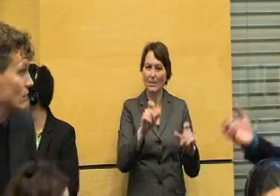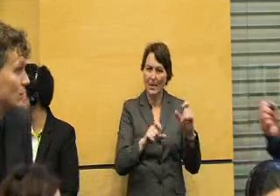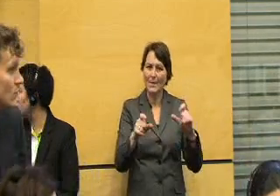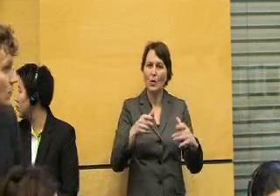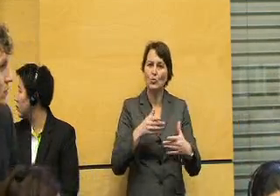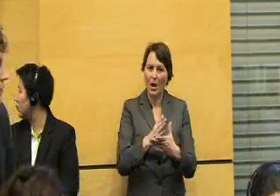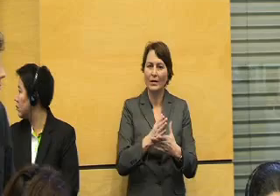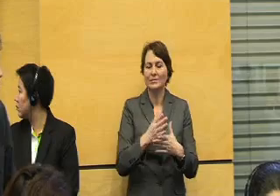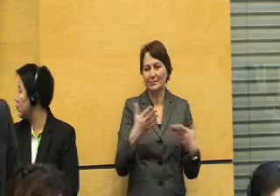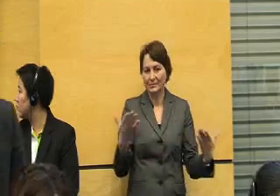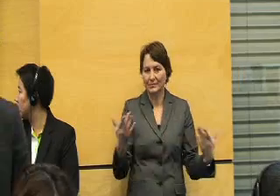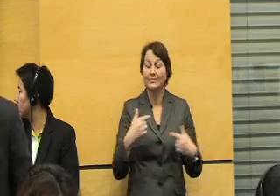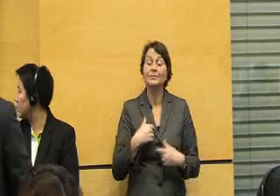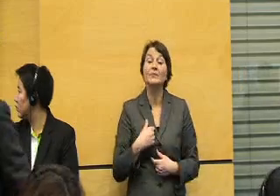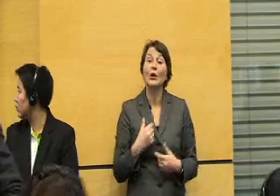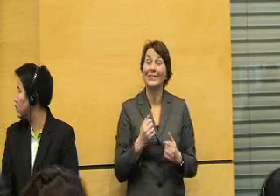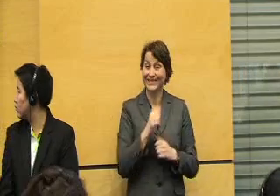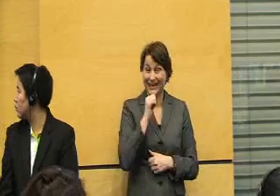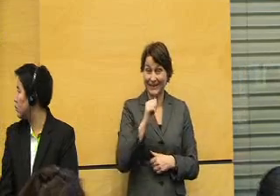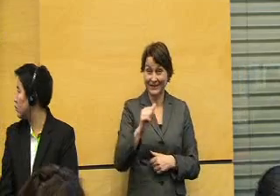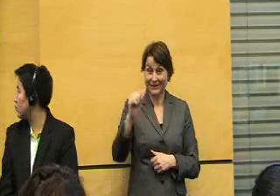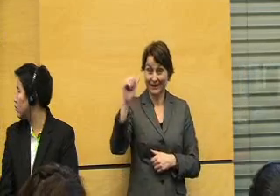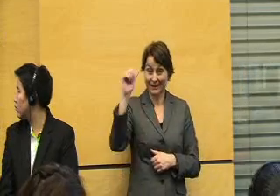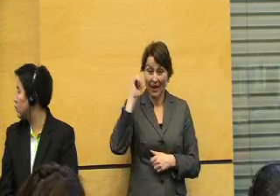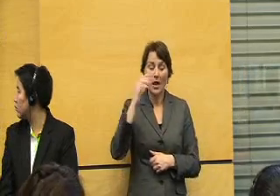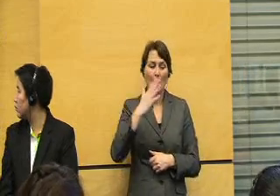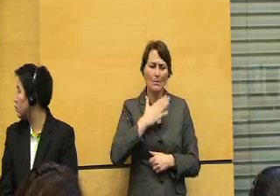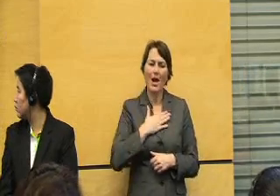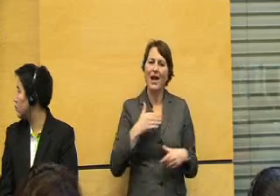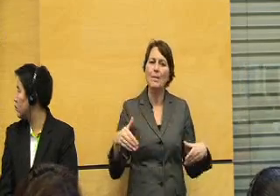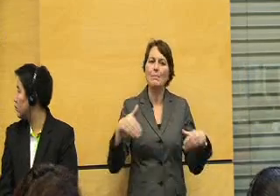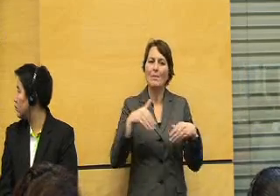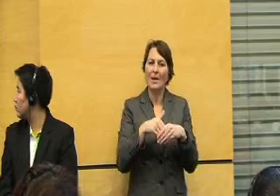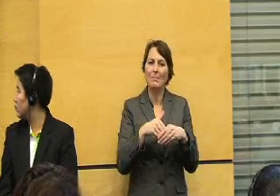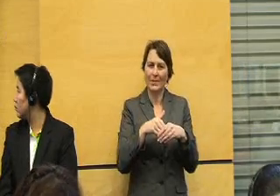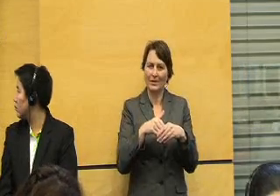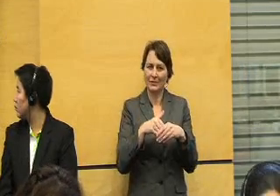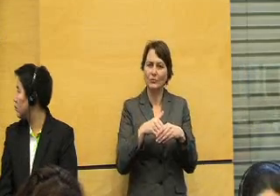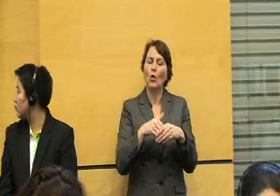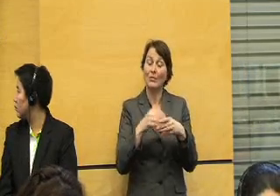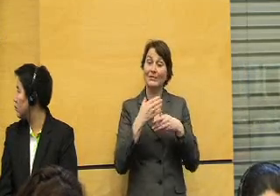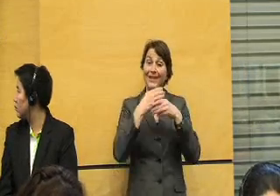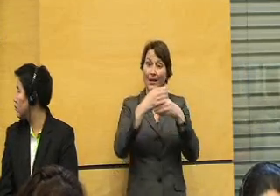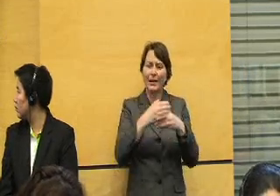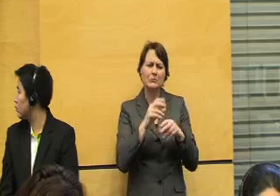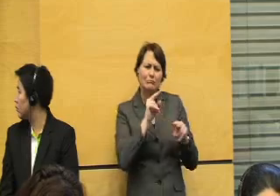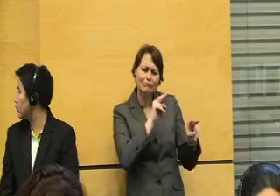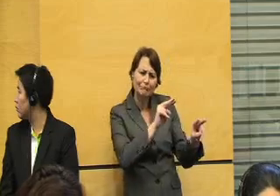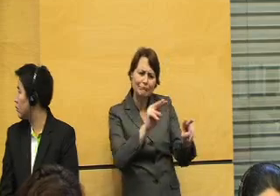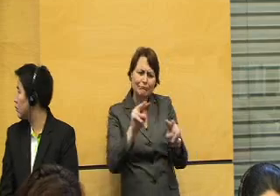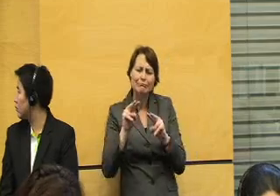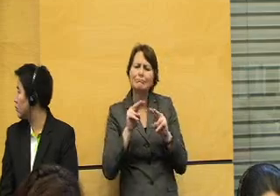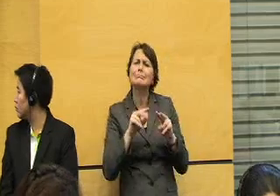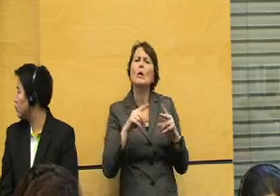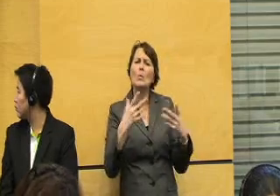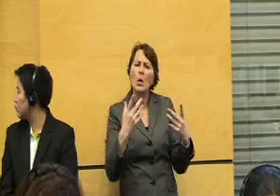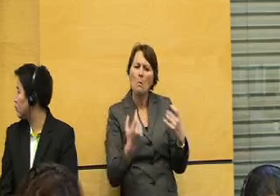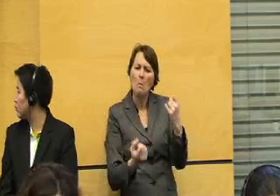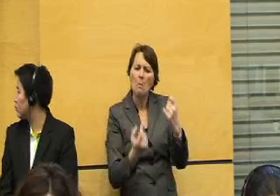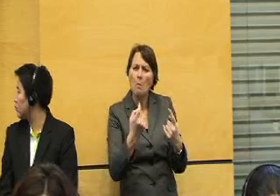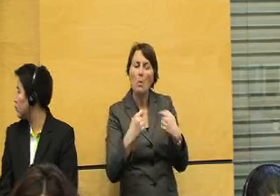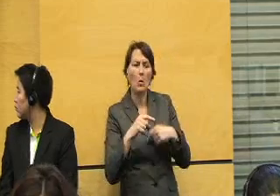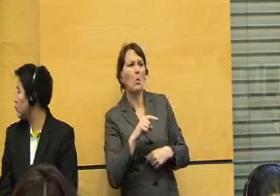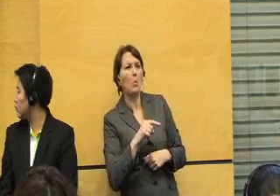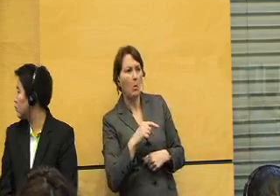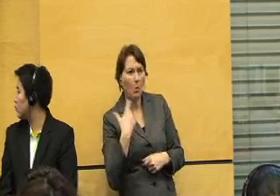Yesterday, members of my delegation have observed the meeting of the committee with other countries and civil society organizations with